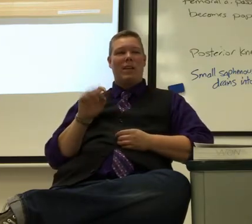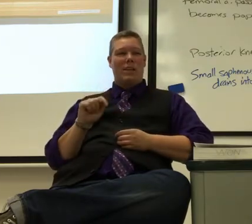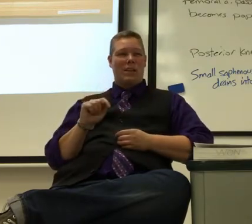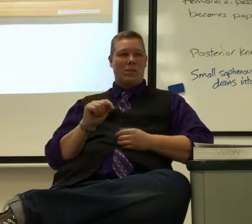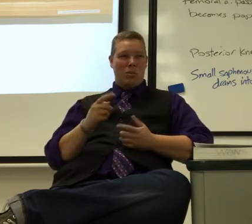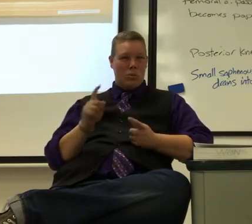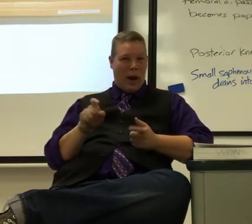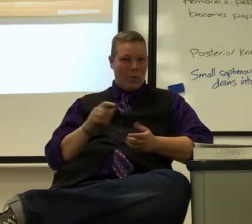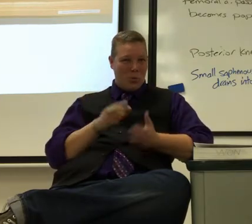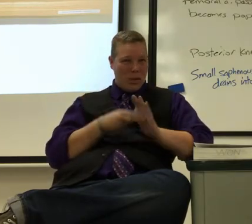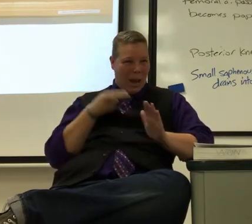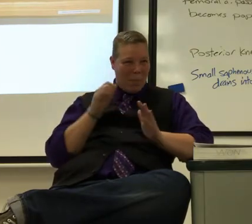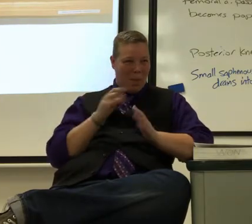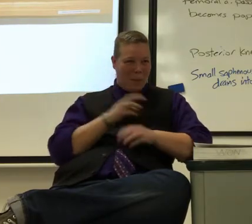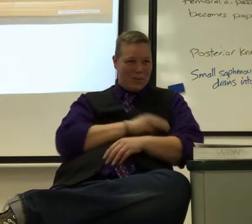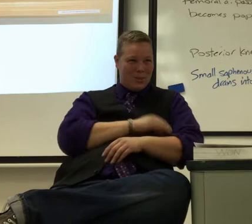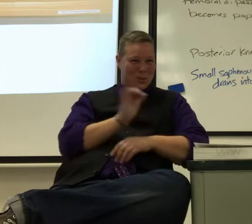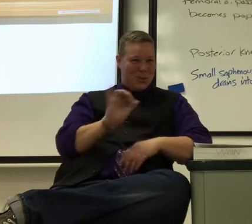of it.